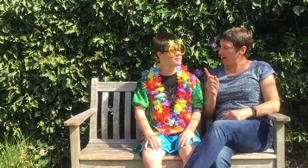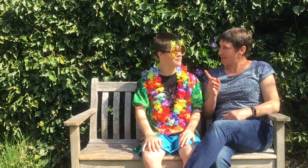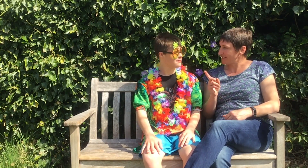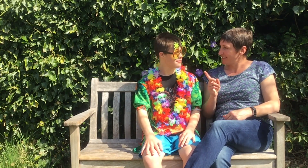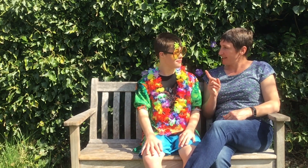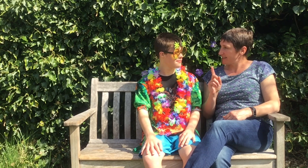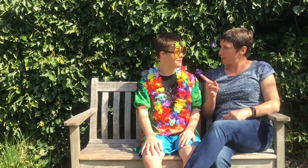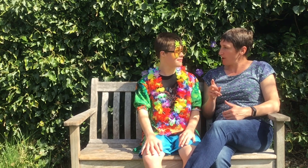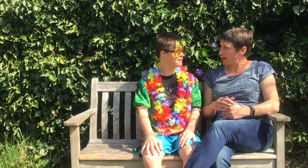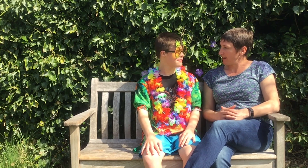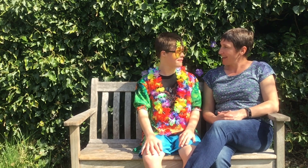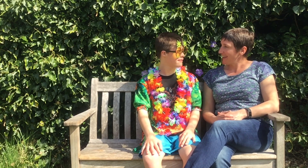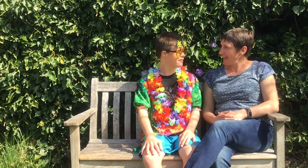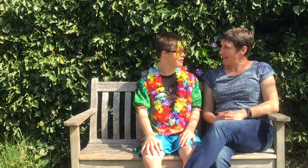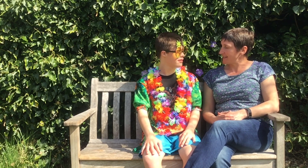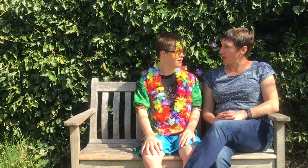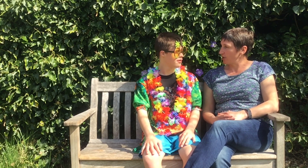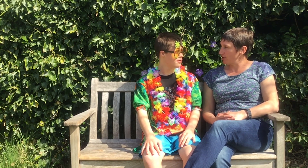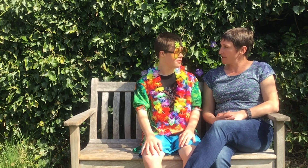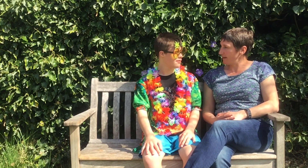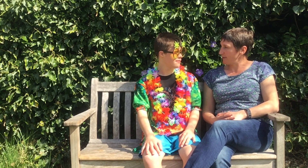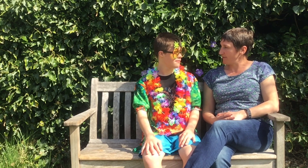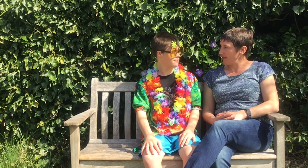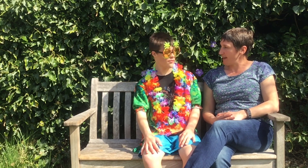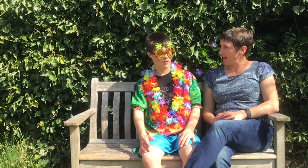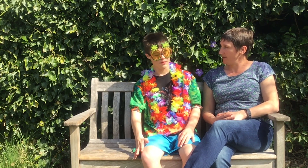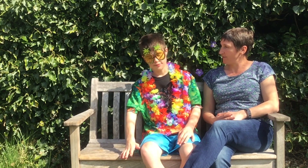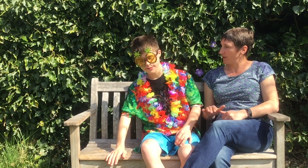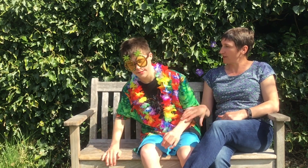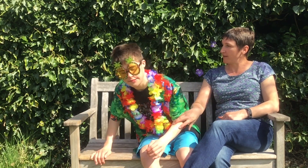But spring is a good time of year for